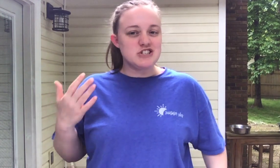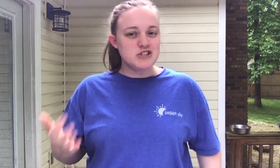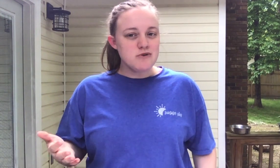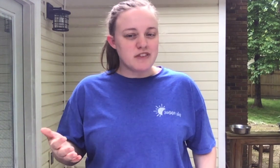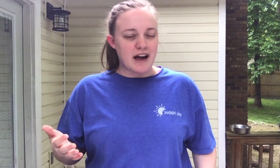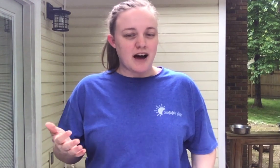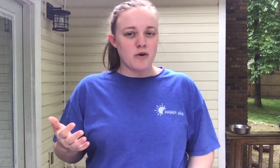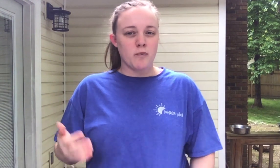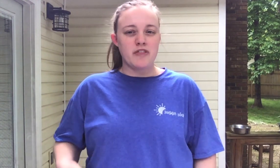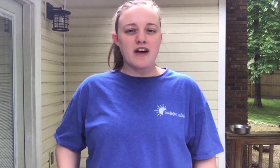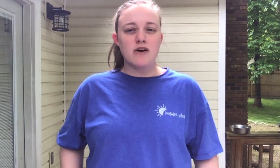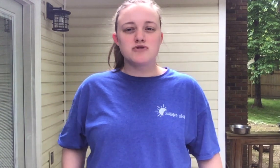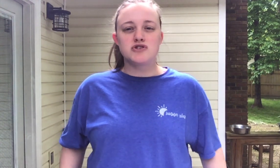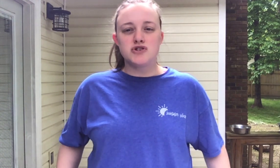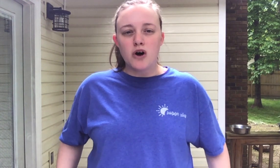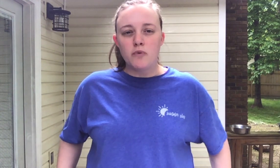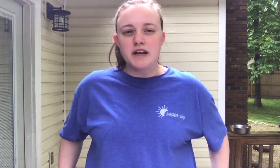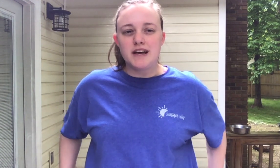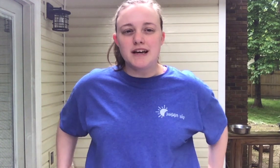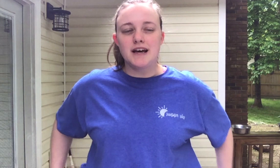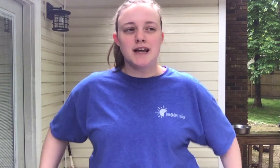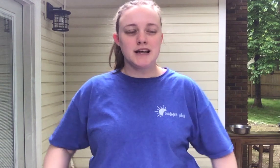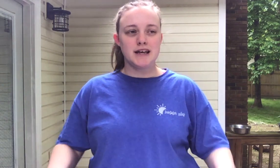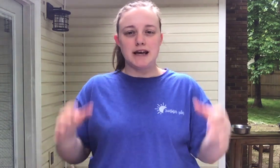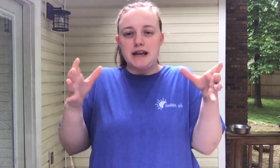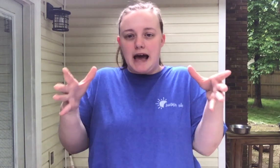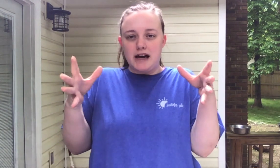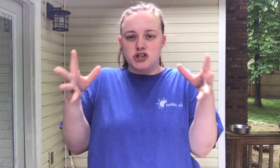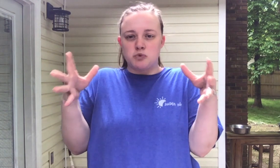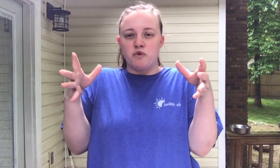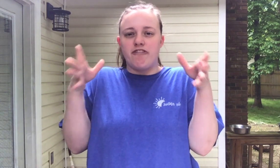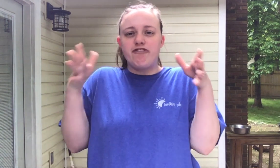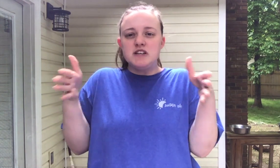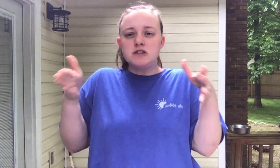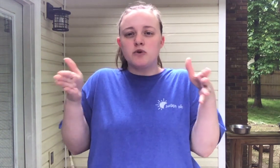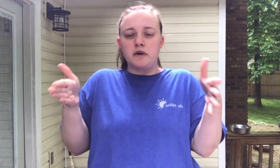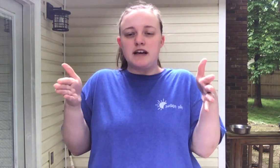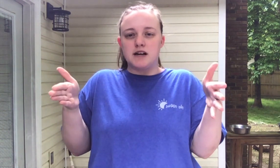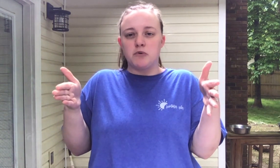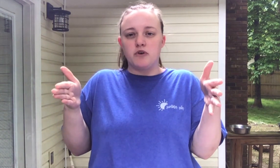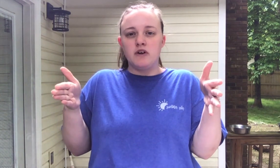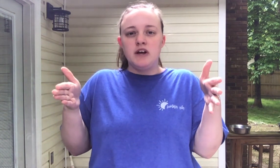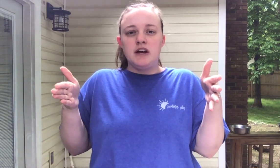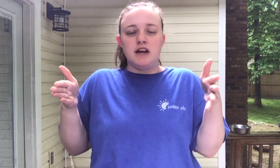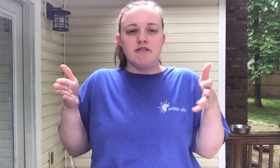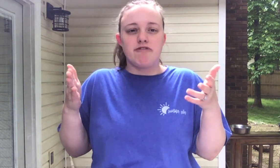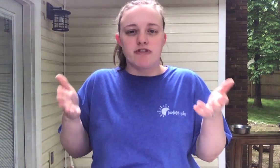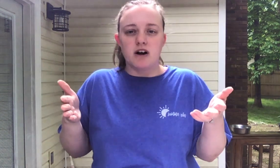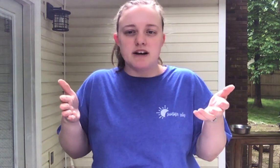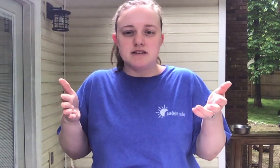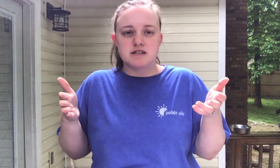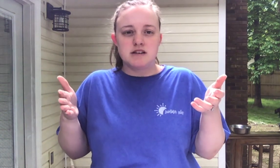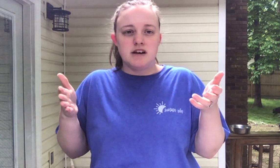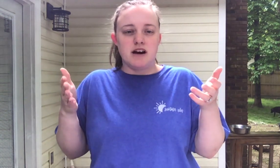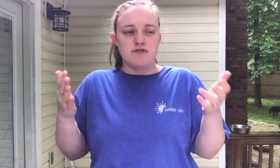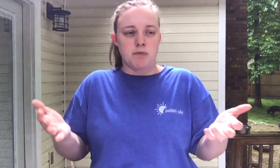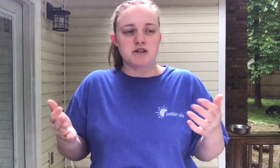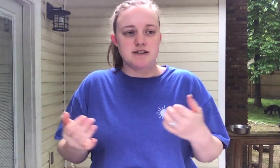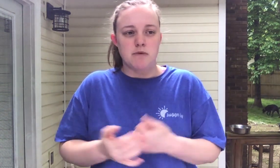do that without showing an actual physical animal in front of the person that we're